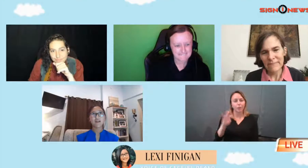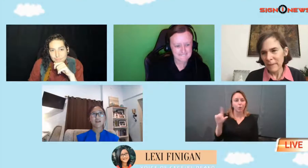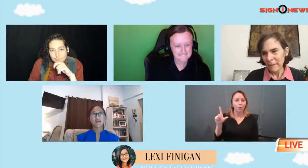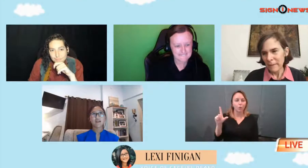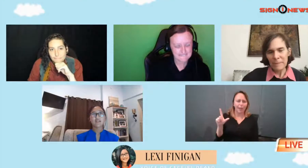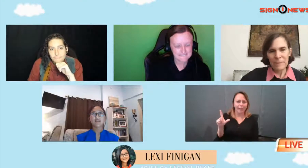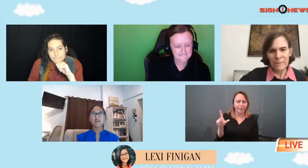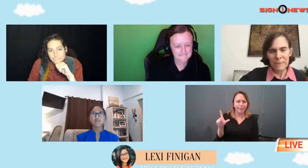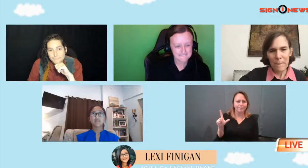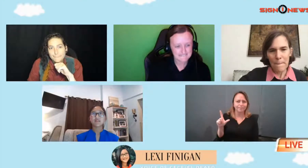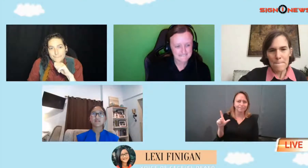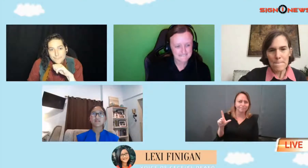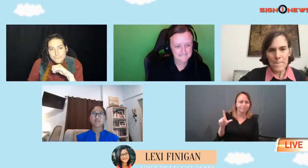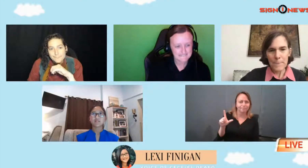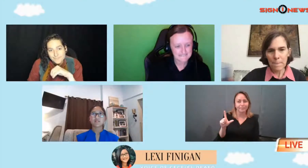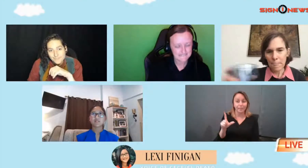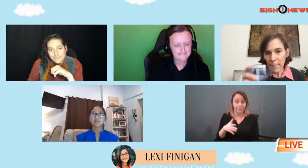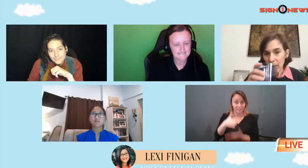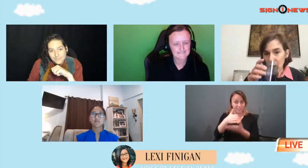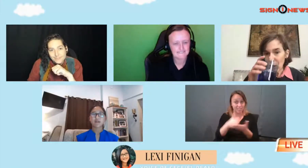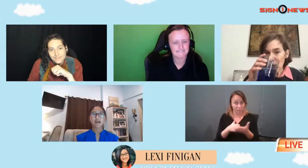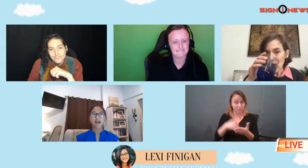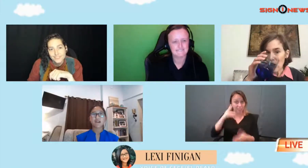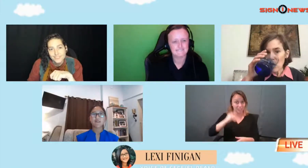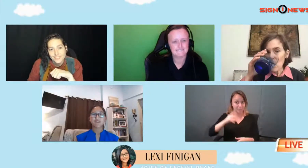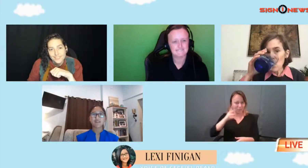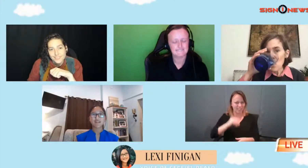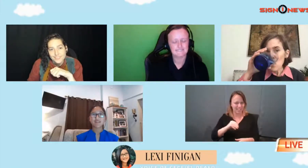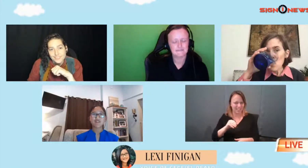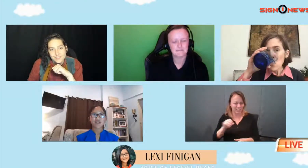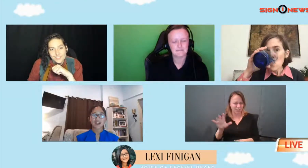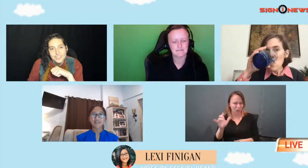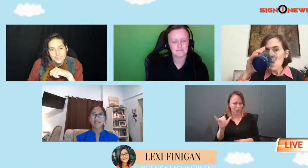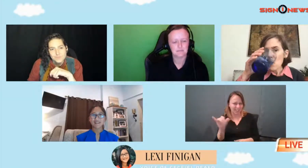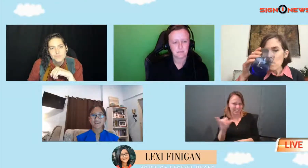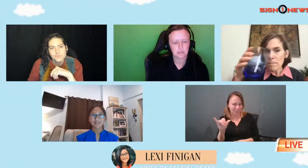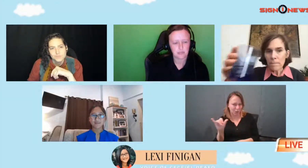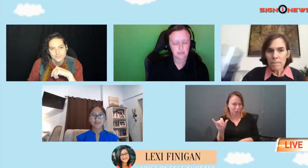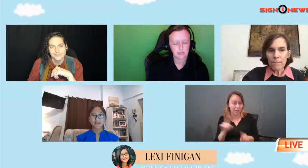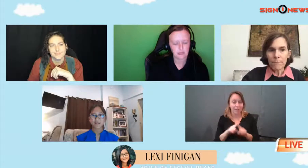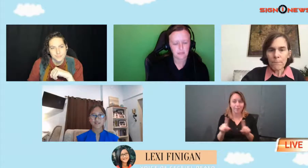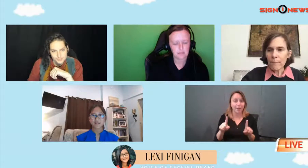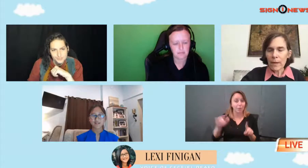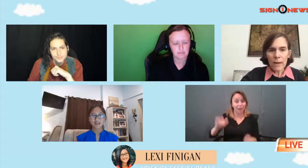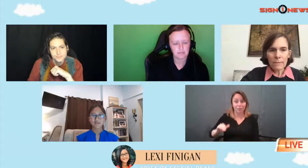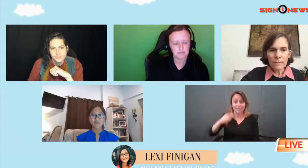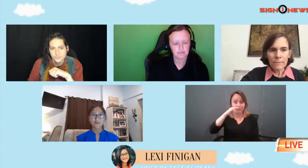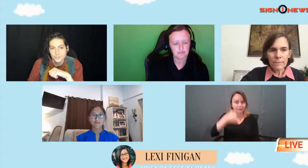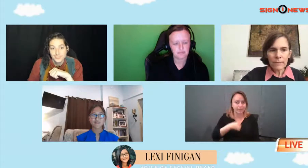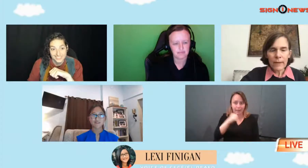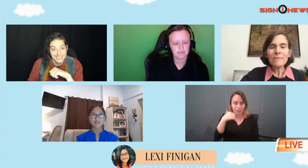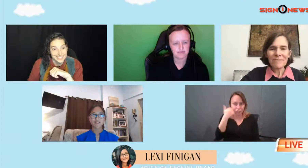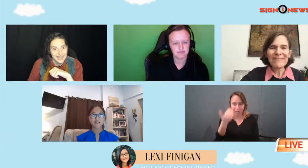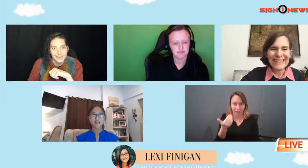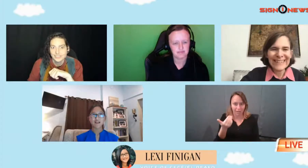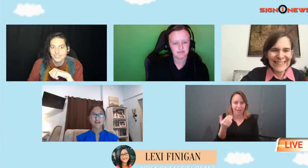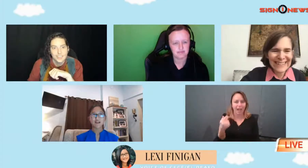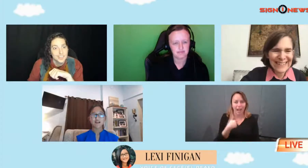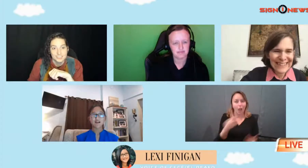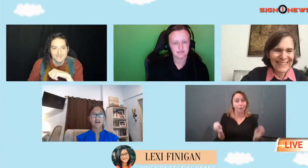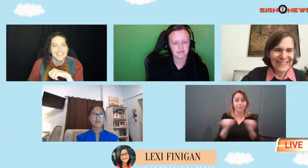Well, some experiences are similar, but I wasn't a shy kid when I was younger. I was more of